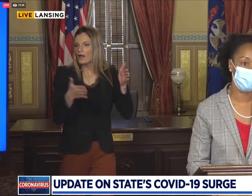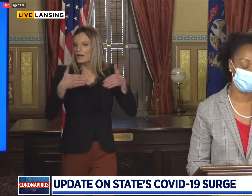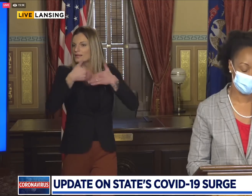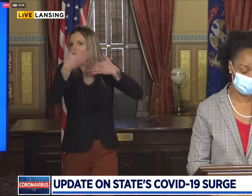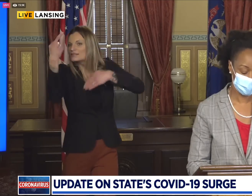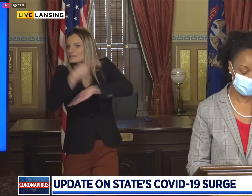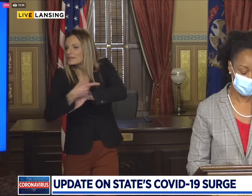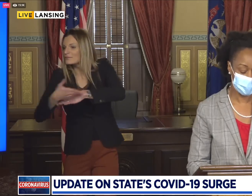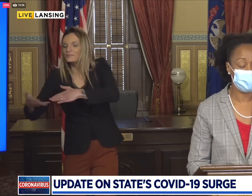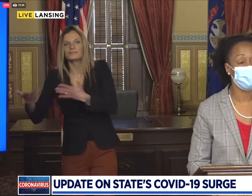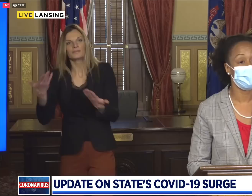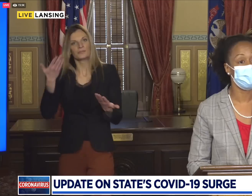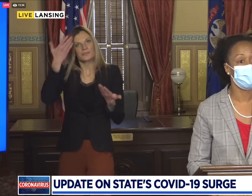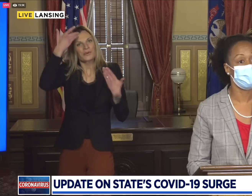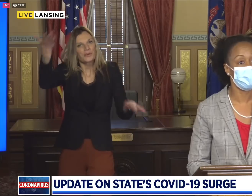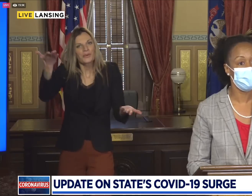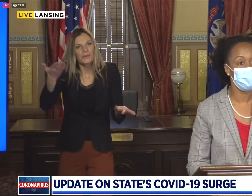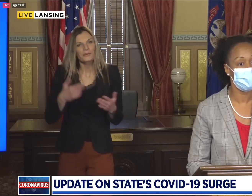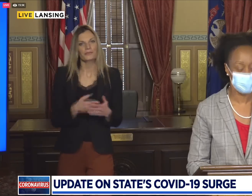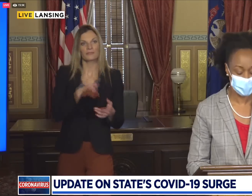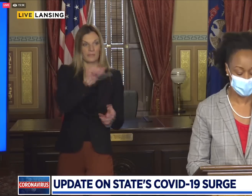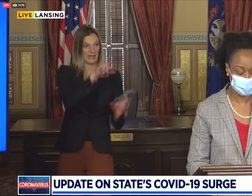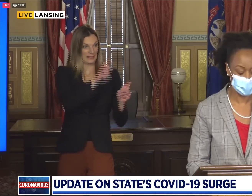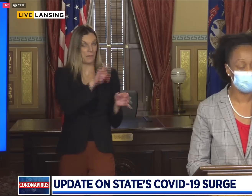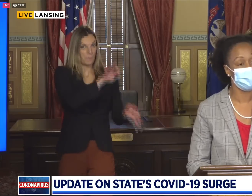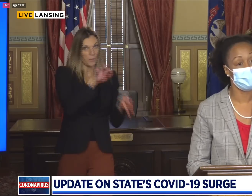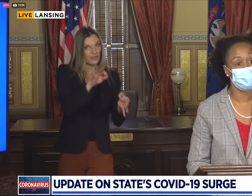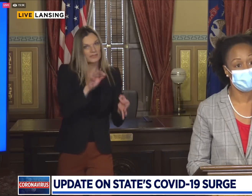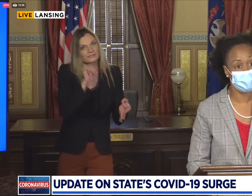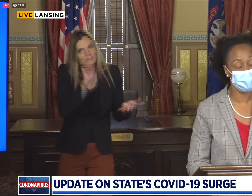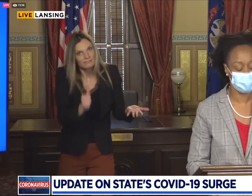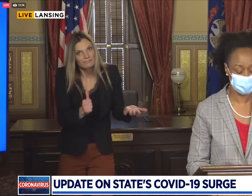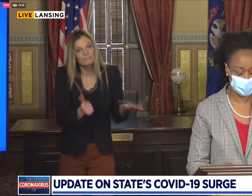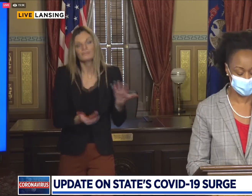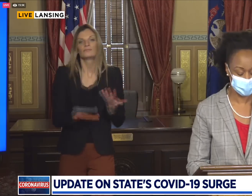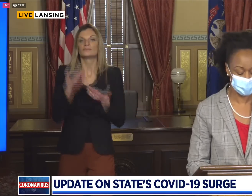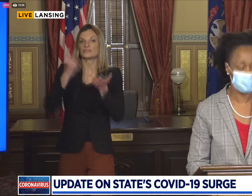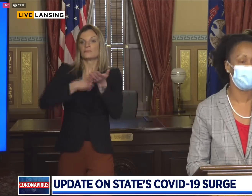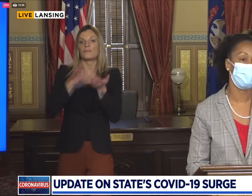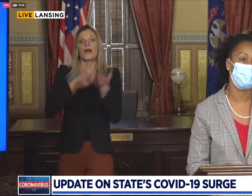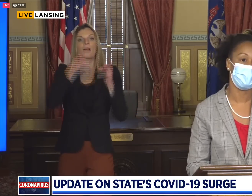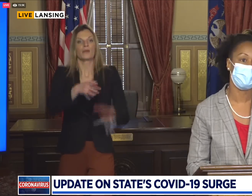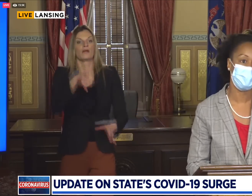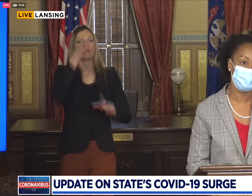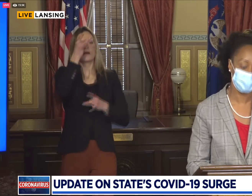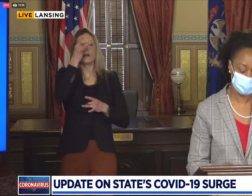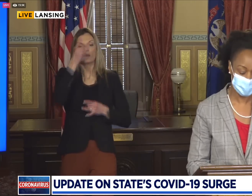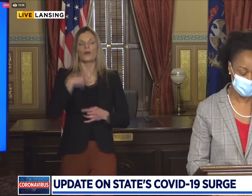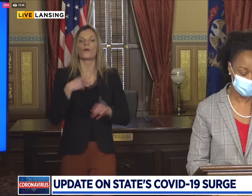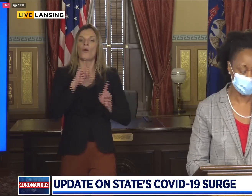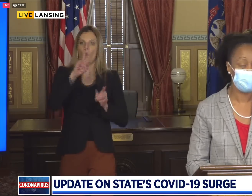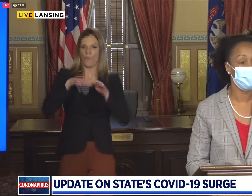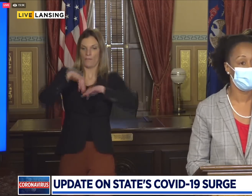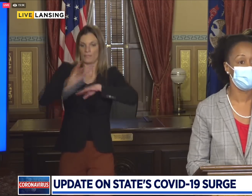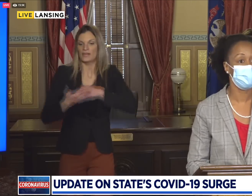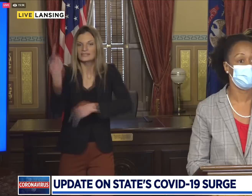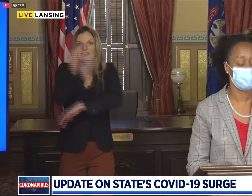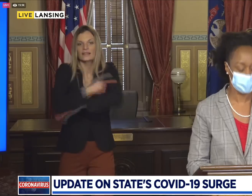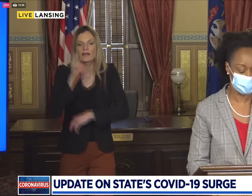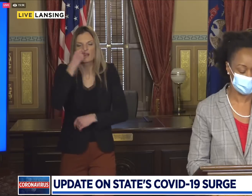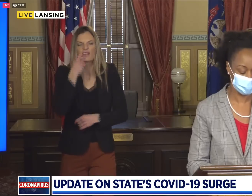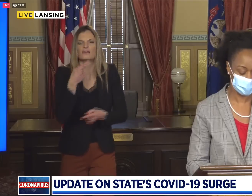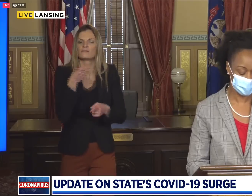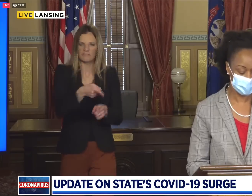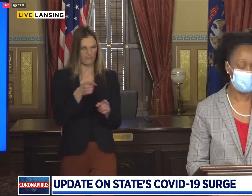is perfect. And it can take up to 14 days after being exposed to the virus to come down with symptoms or for a test to